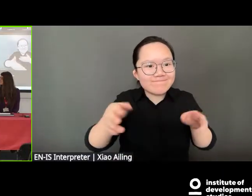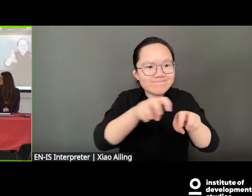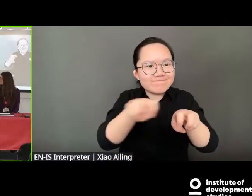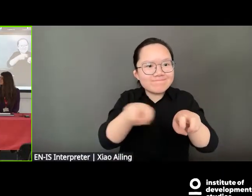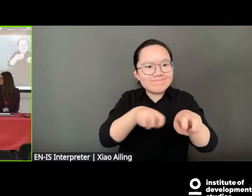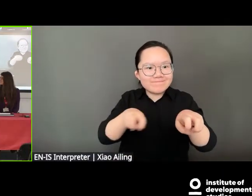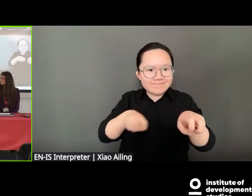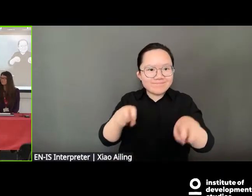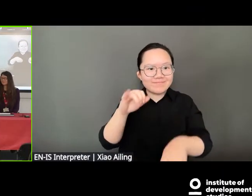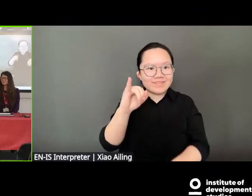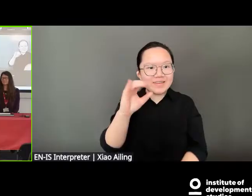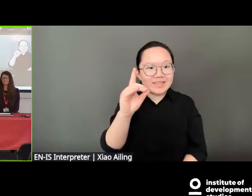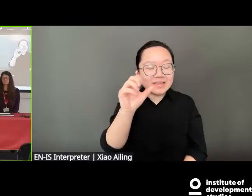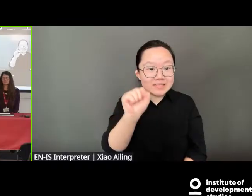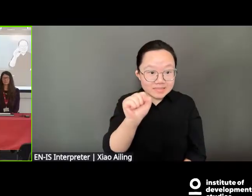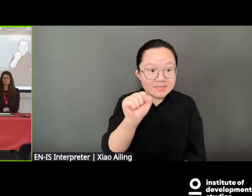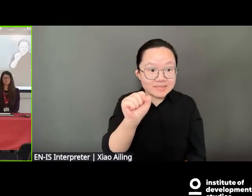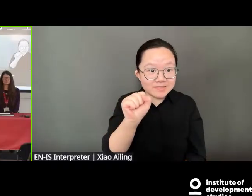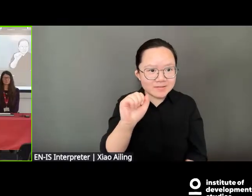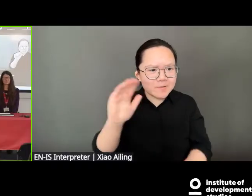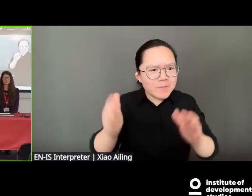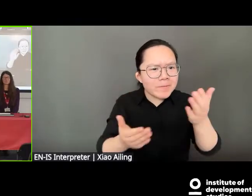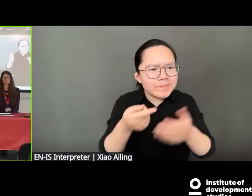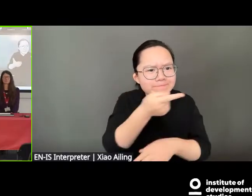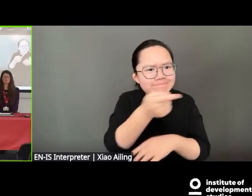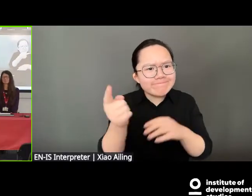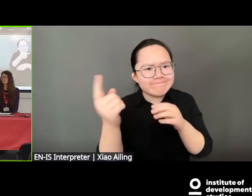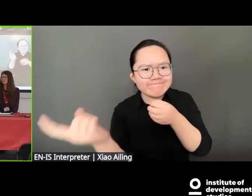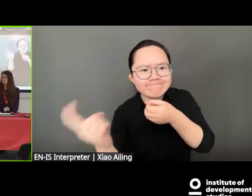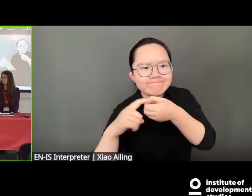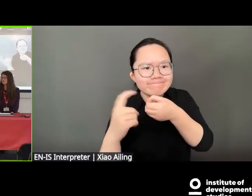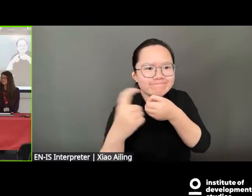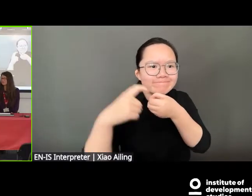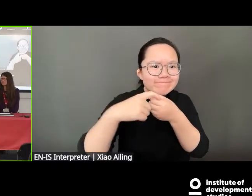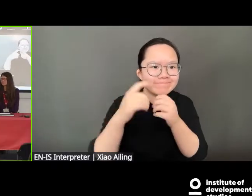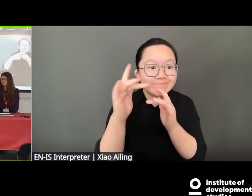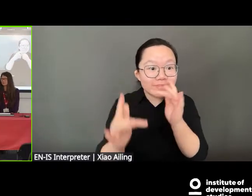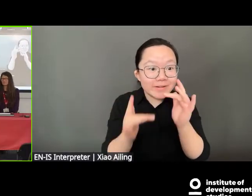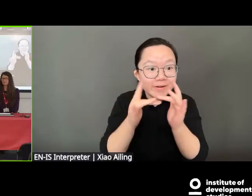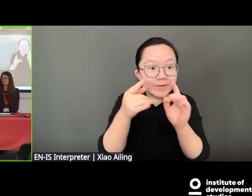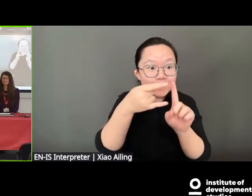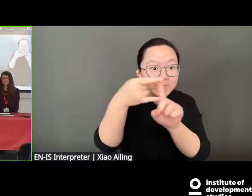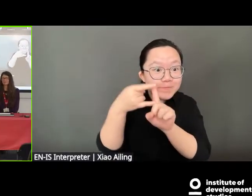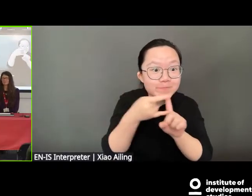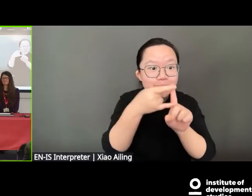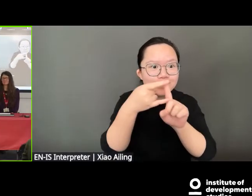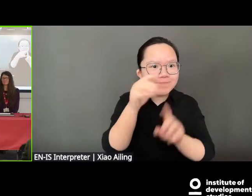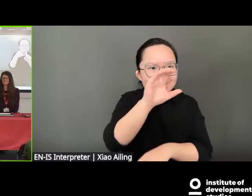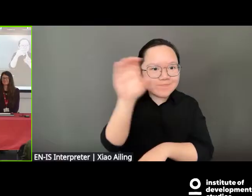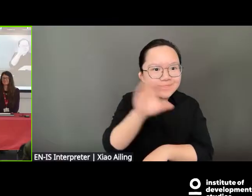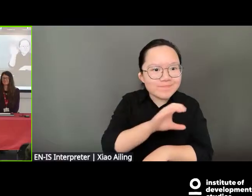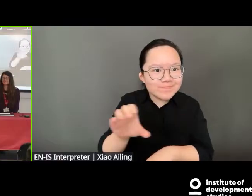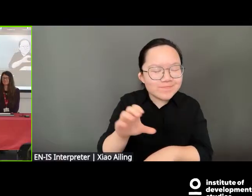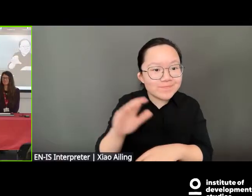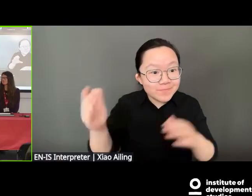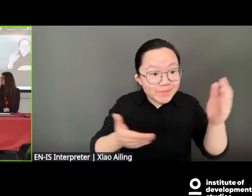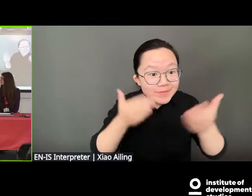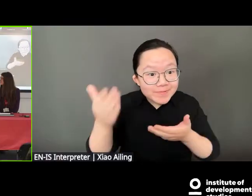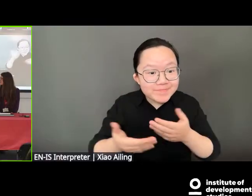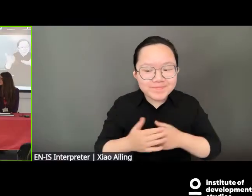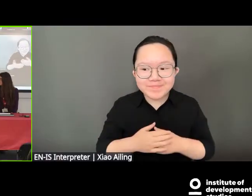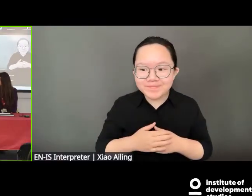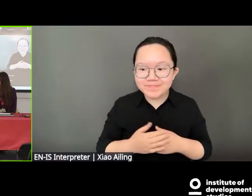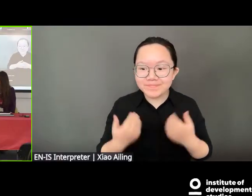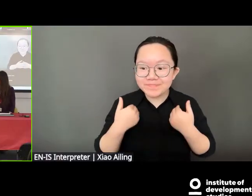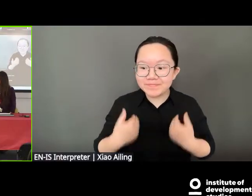our quite sizable audience online. Delighted to have you all with us. My name is John Gaventa.